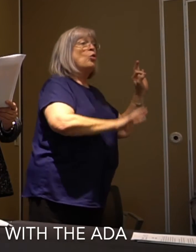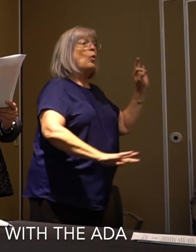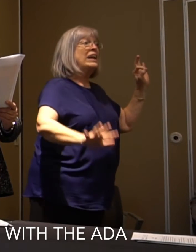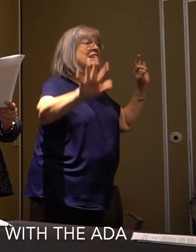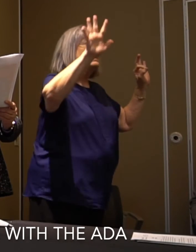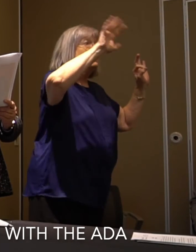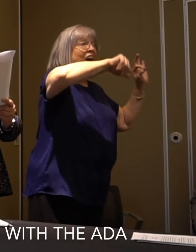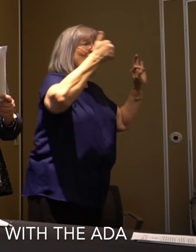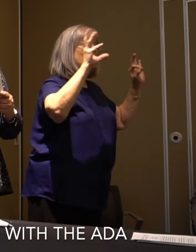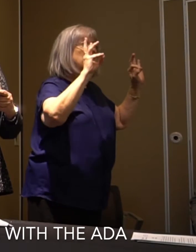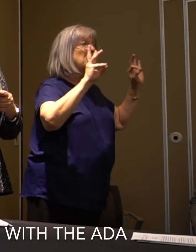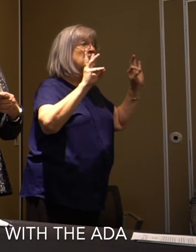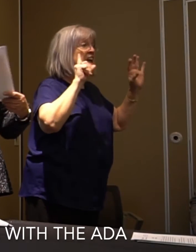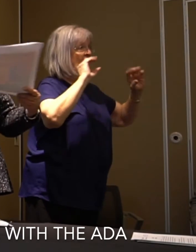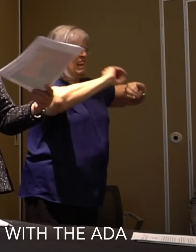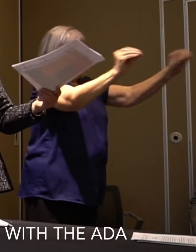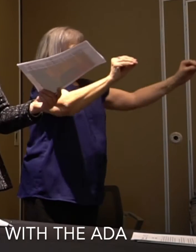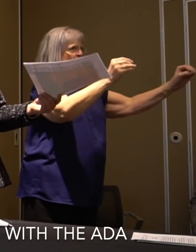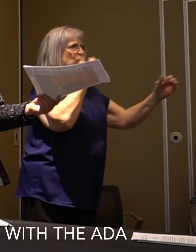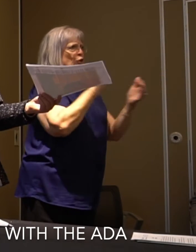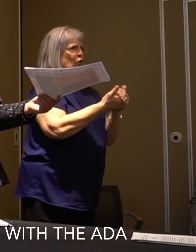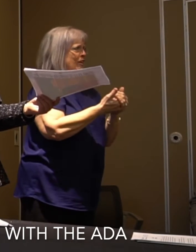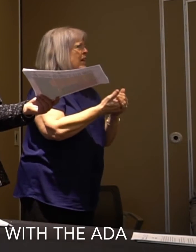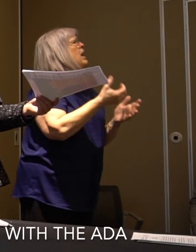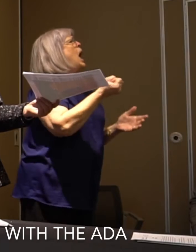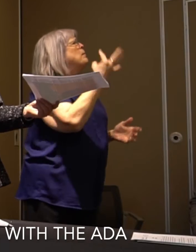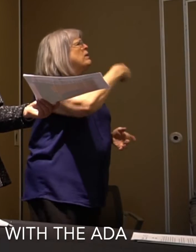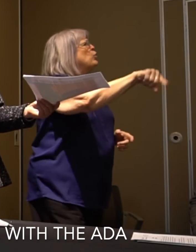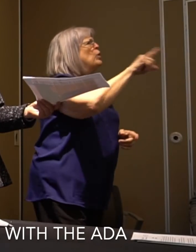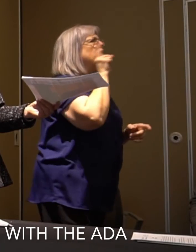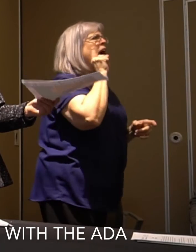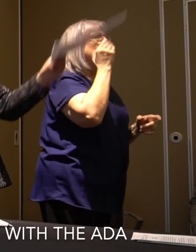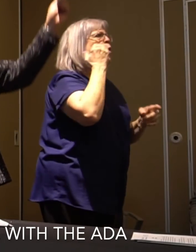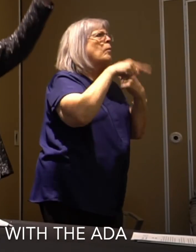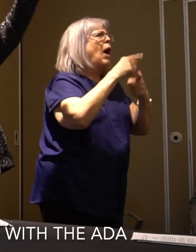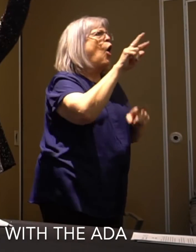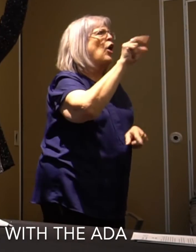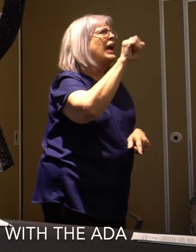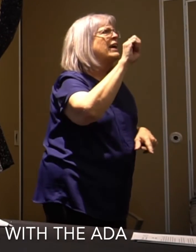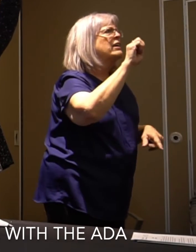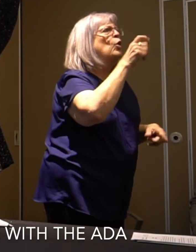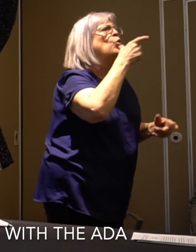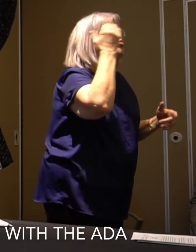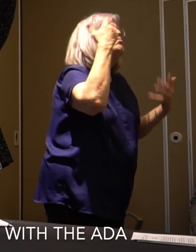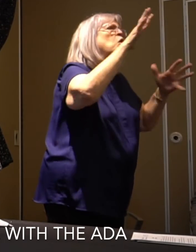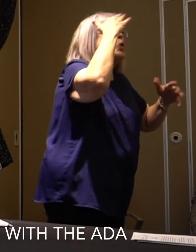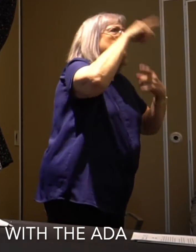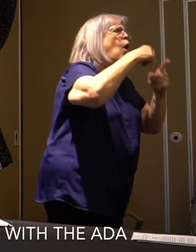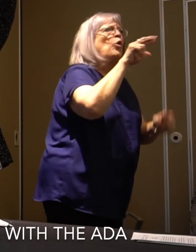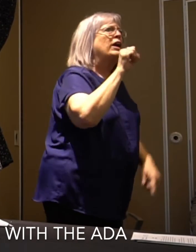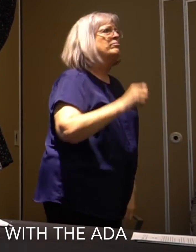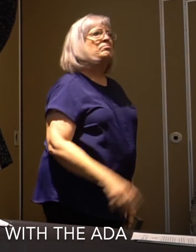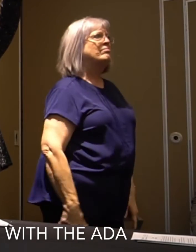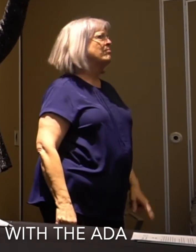others. People are not, the deaf community, how many of you know about the Ray? Raise your hand if you know about the Ray.